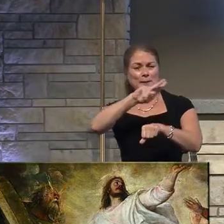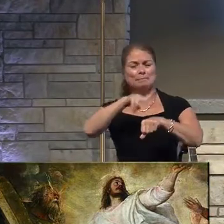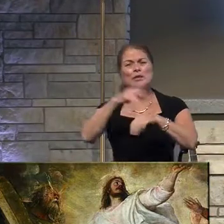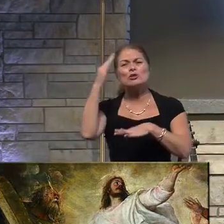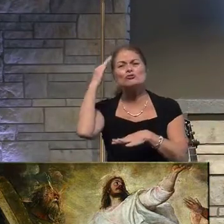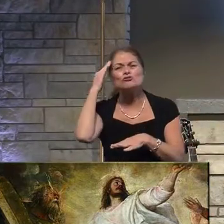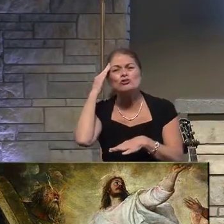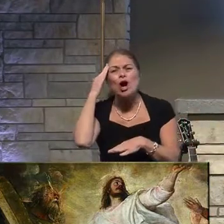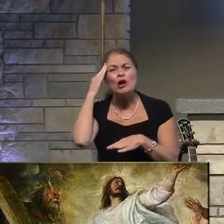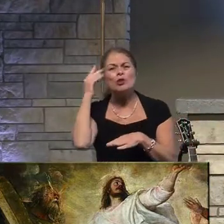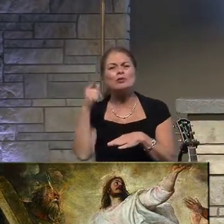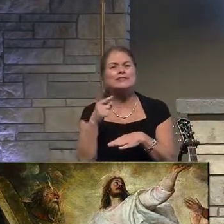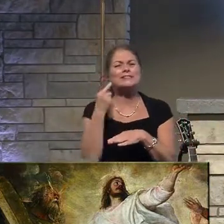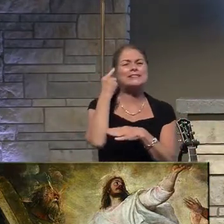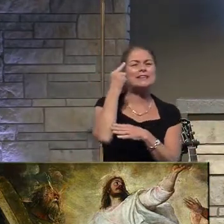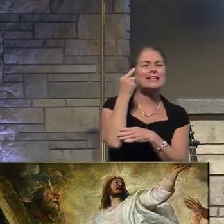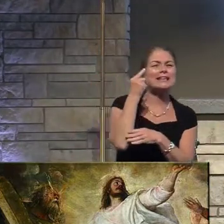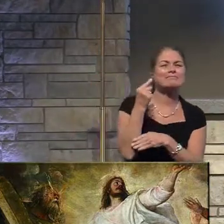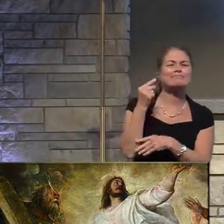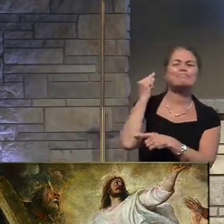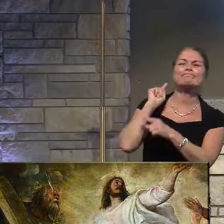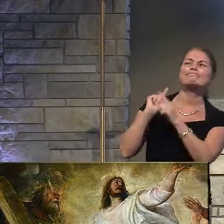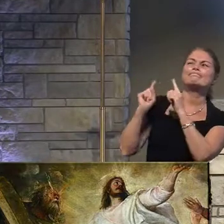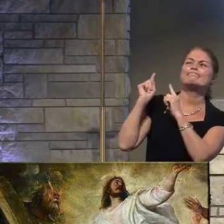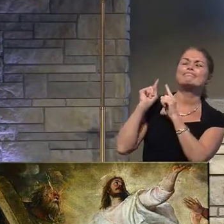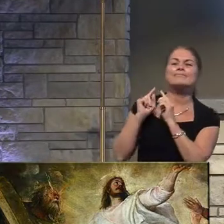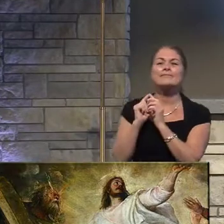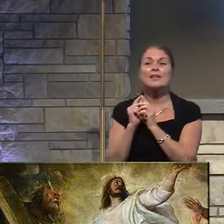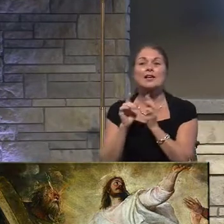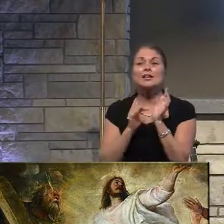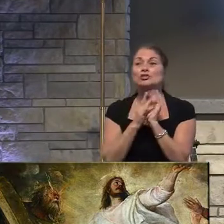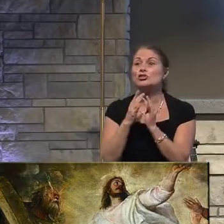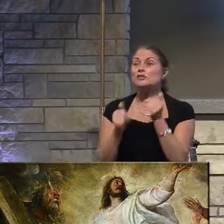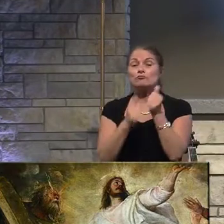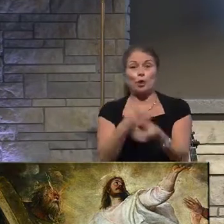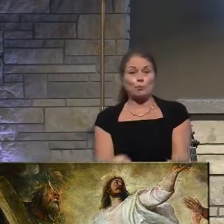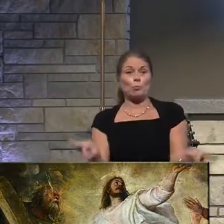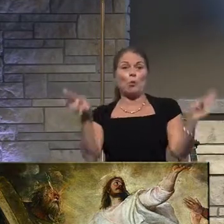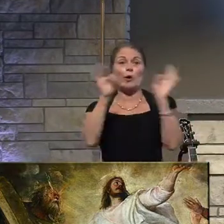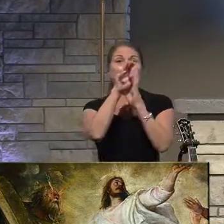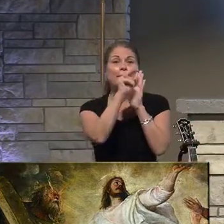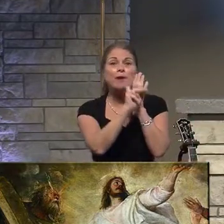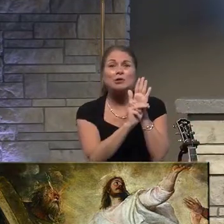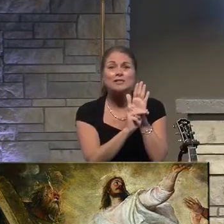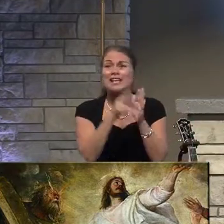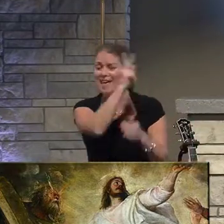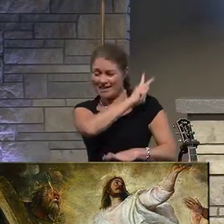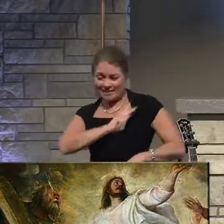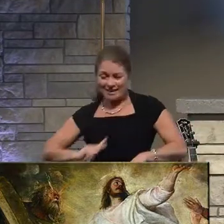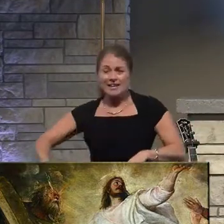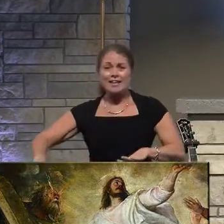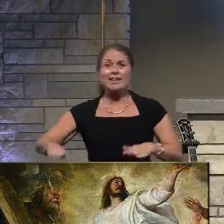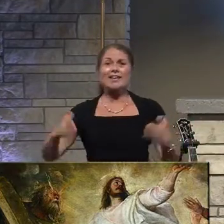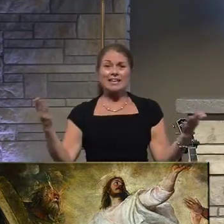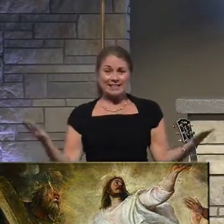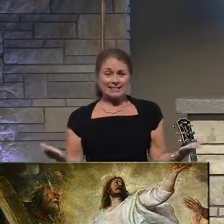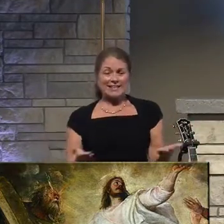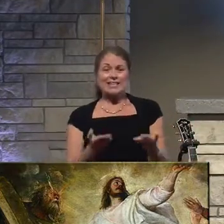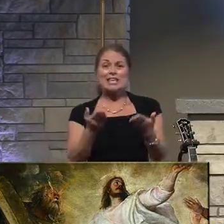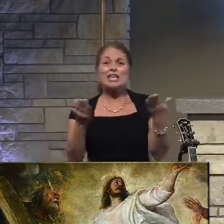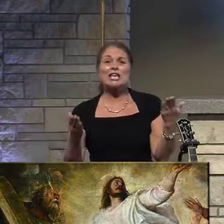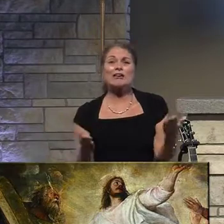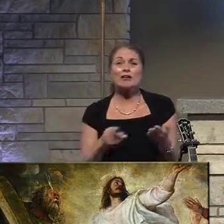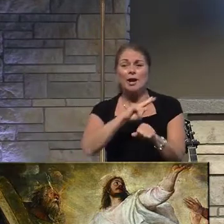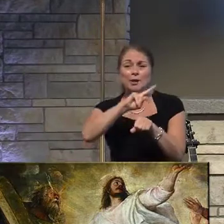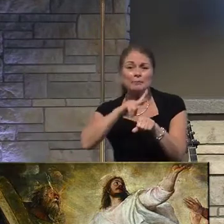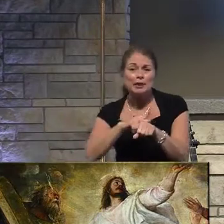knows at this point, as he reflects back, that Jesus is greater than Moses, that the King is here. Peter was